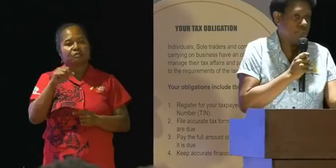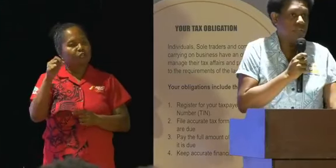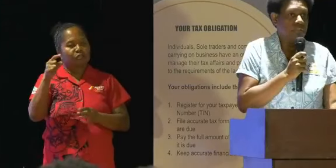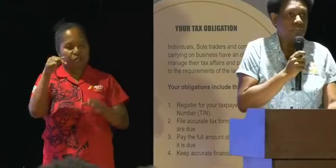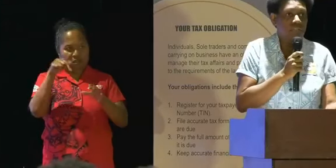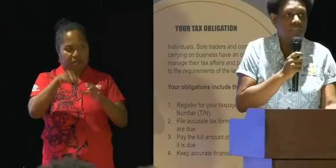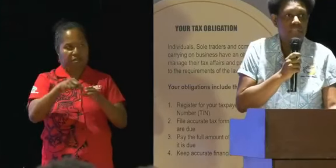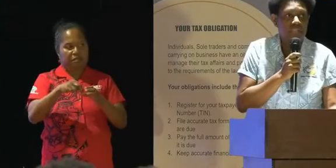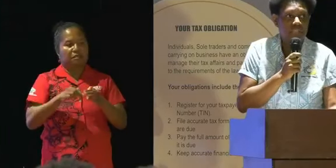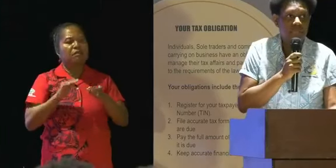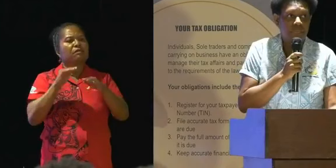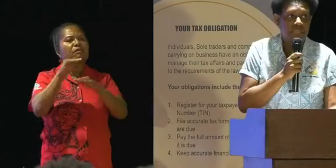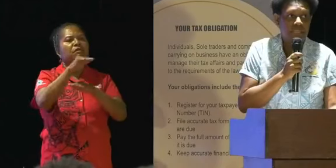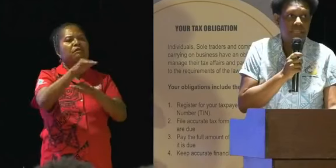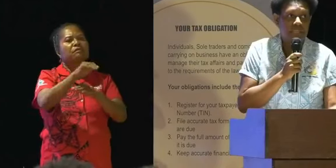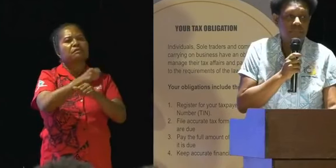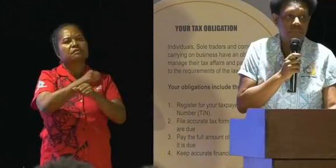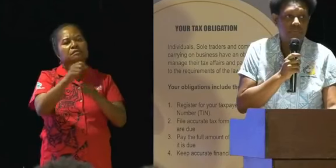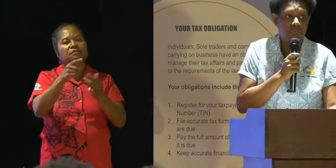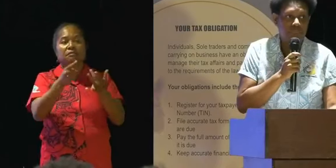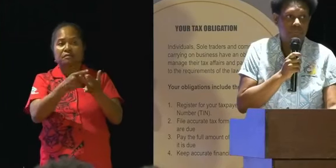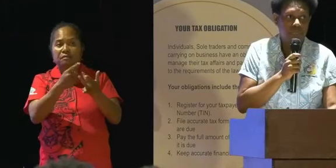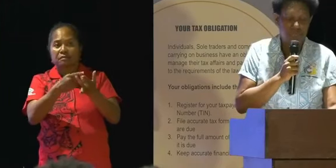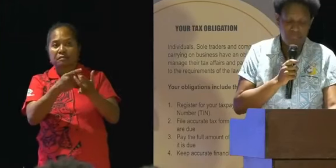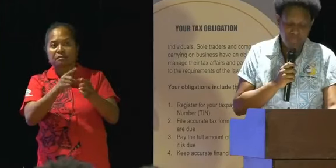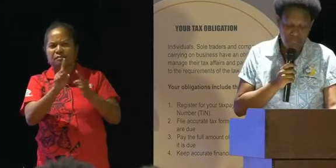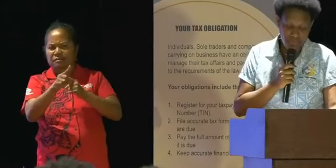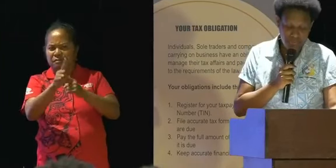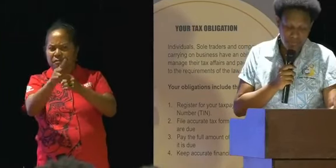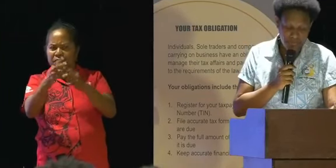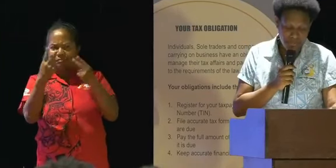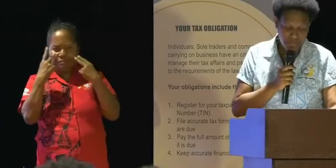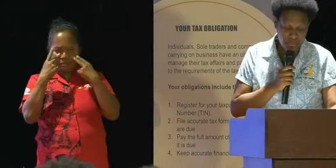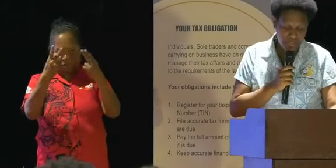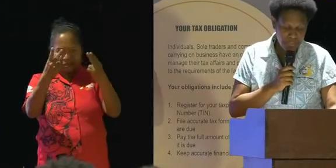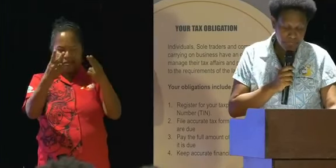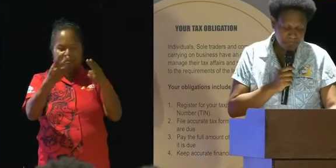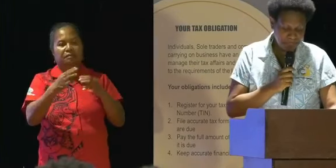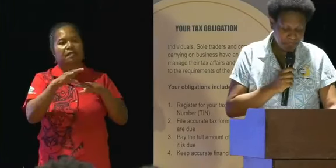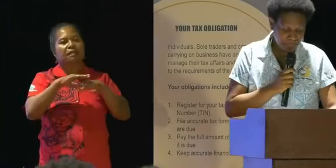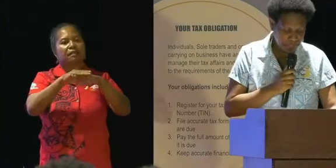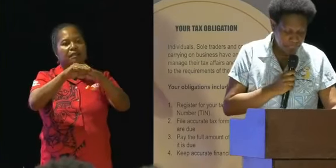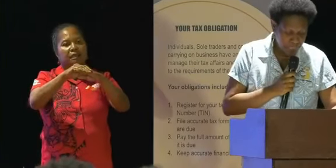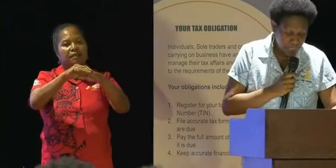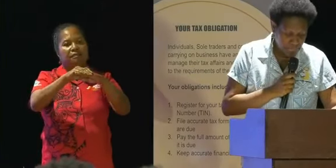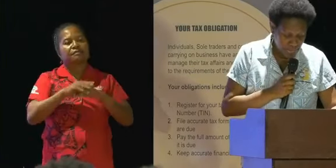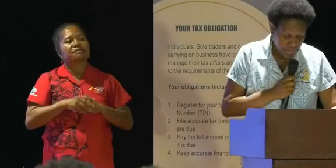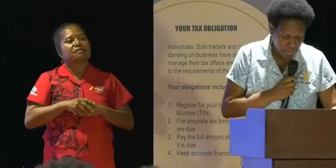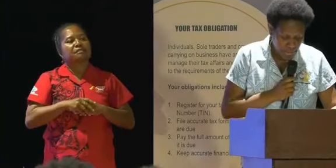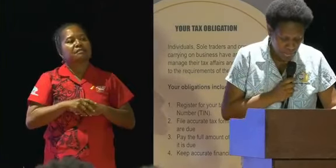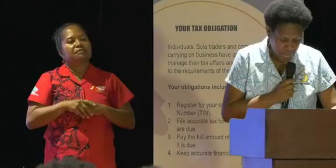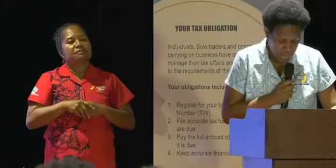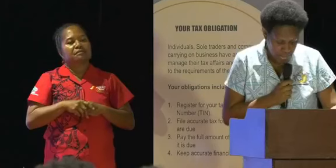but overseas as well. We had some following viewing from there as well. Mipla acknowledge him.